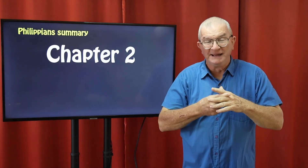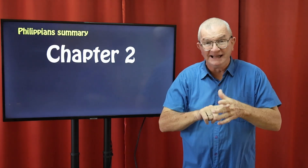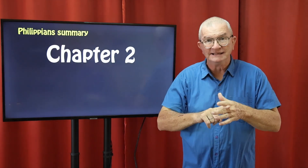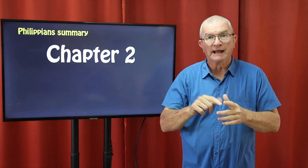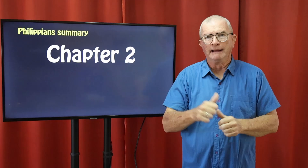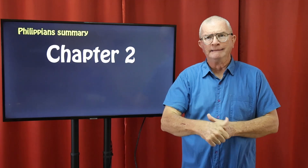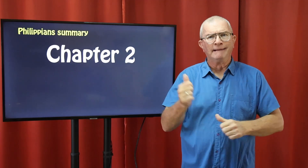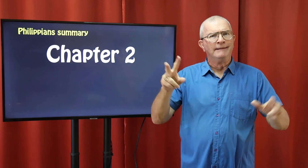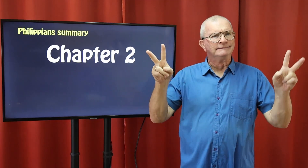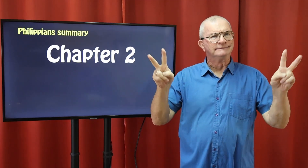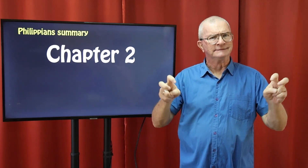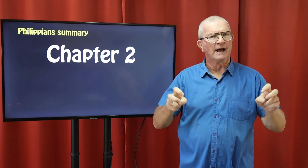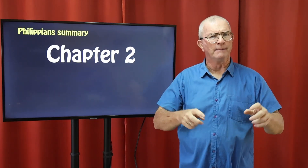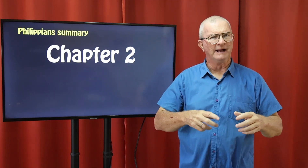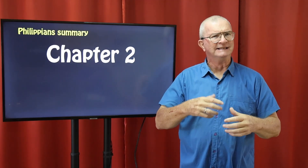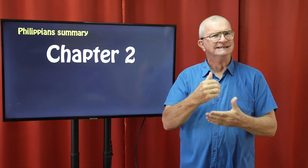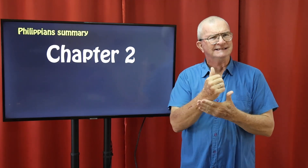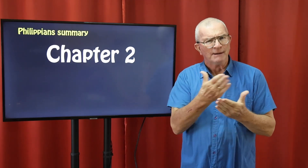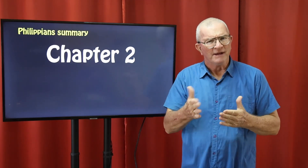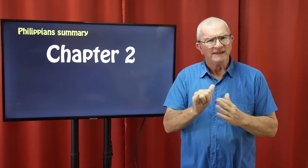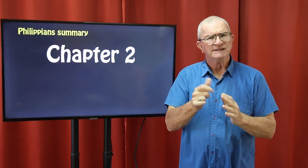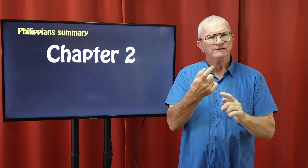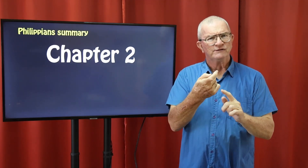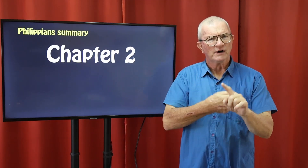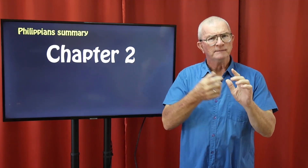Paul begins another topic, something